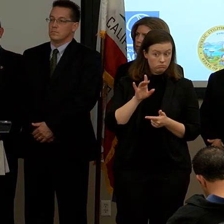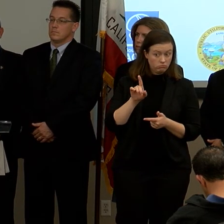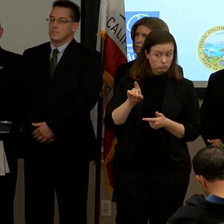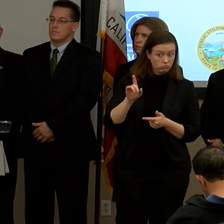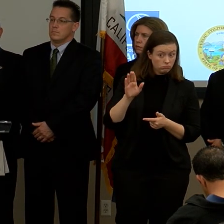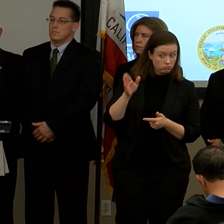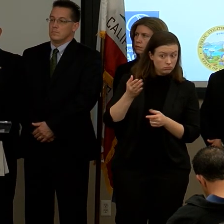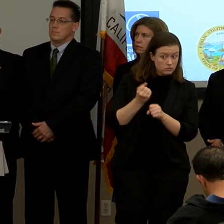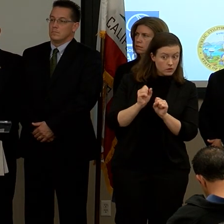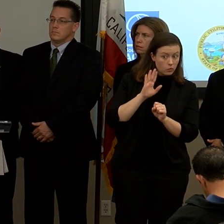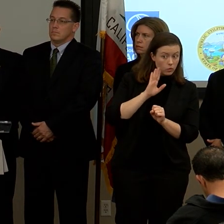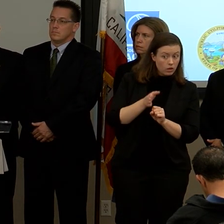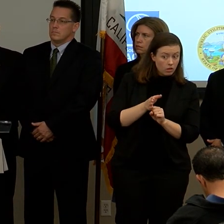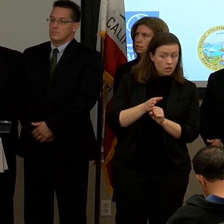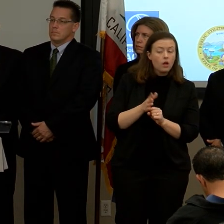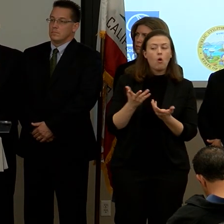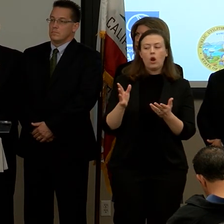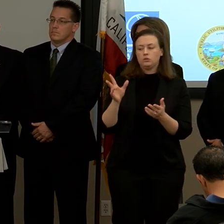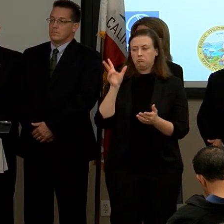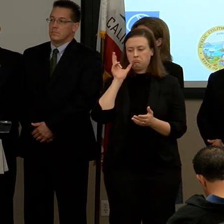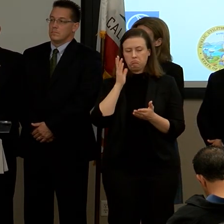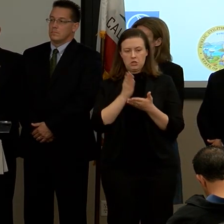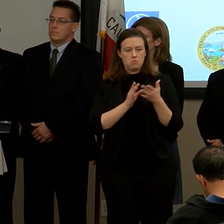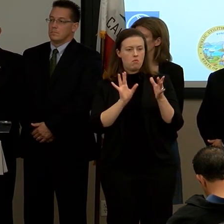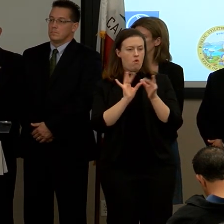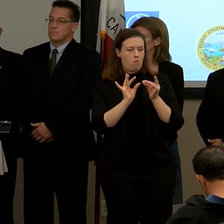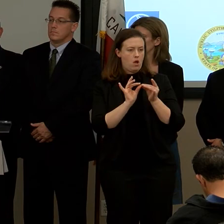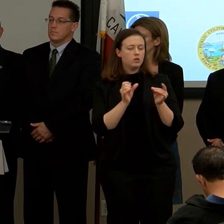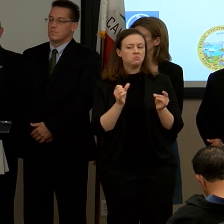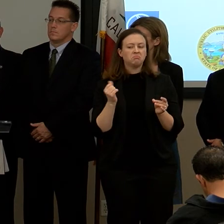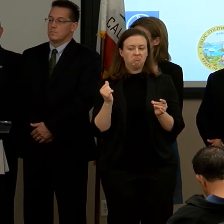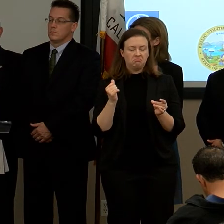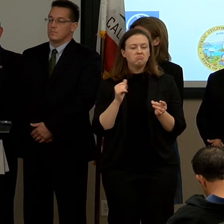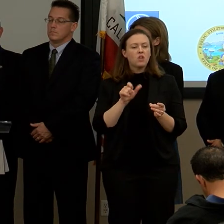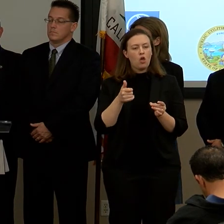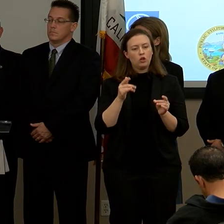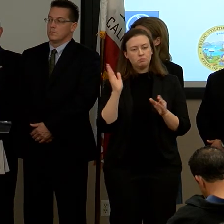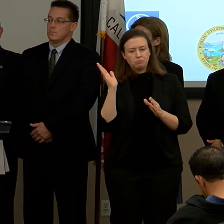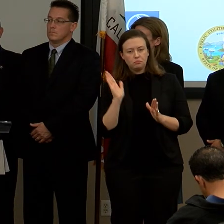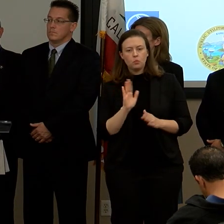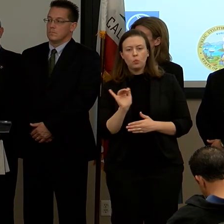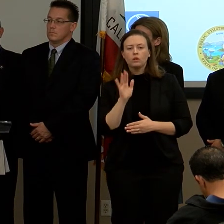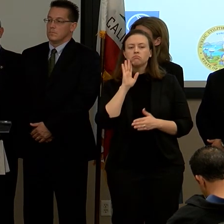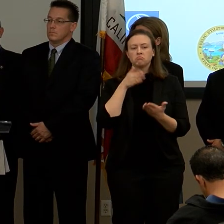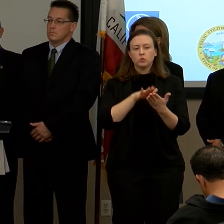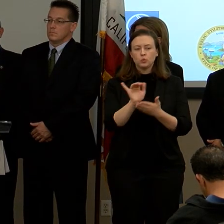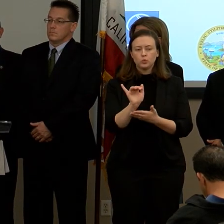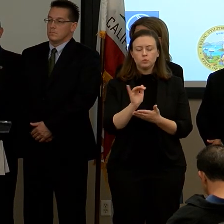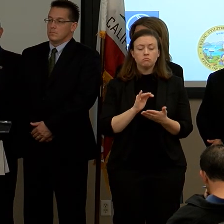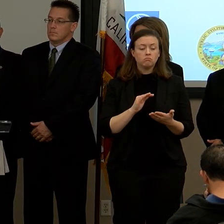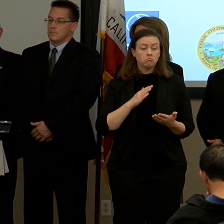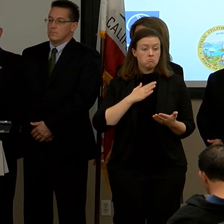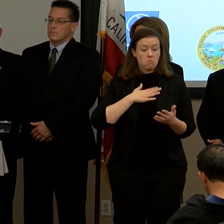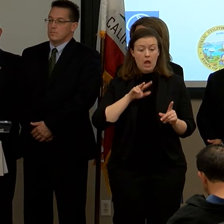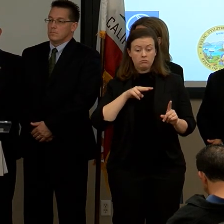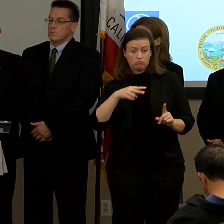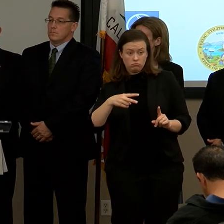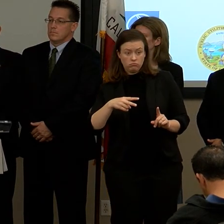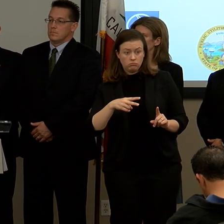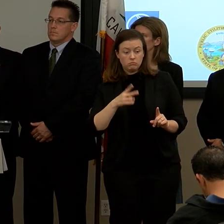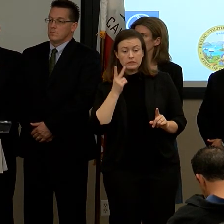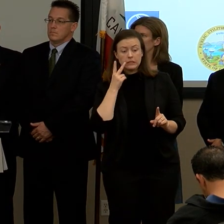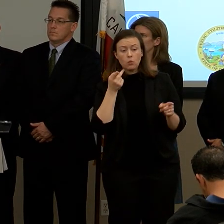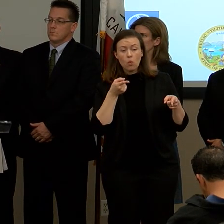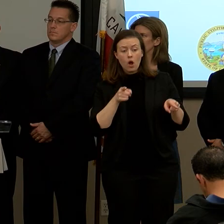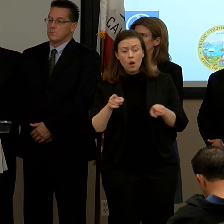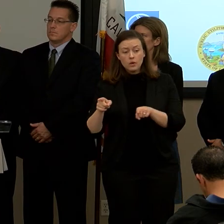in the future, you've already heard some comments about those, and I'll be followed by other speakers. But based on my view and seeing what's going on, I